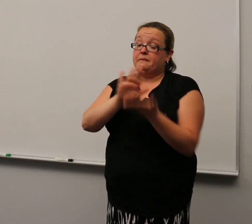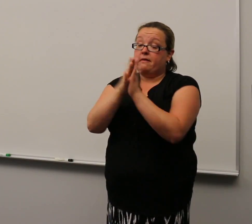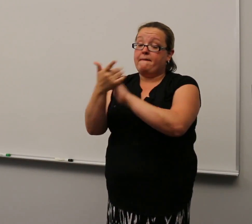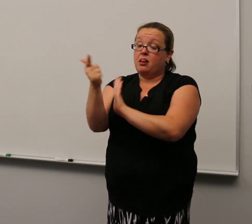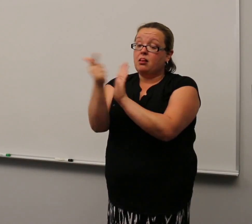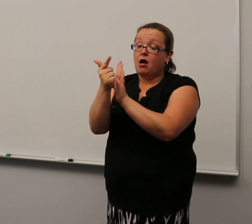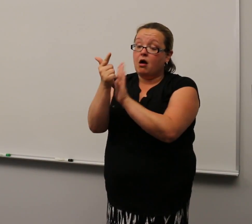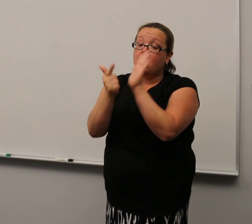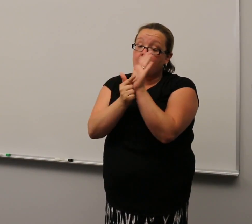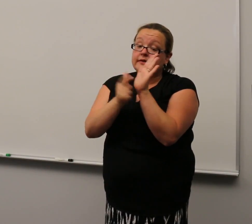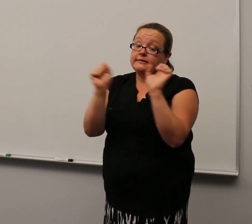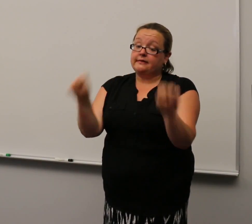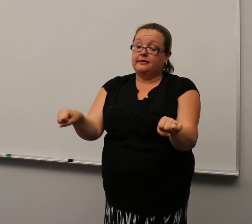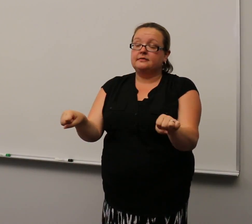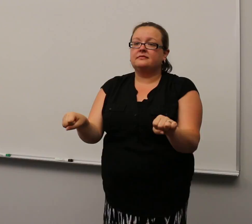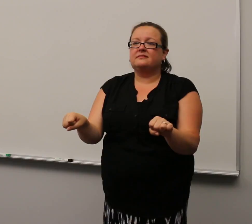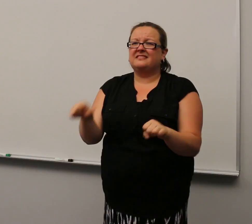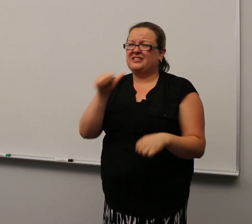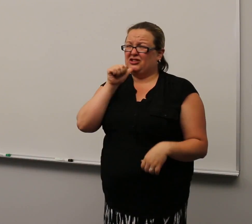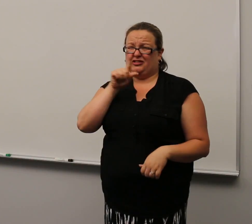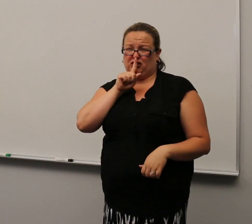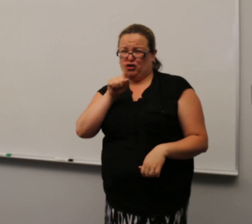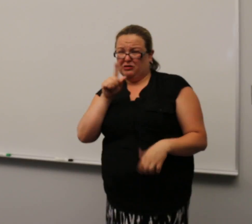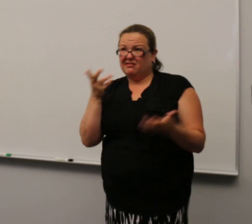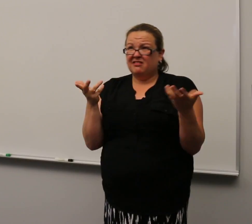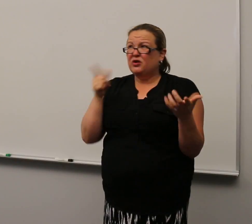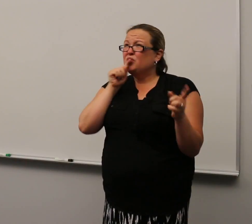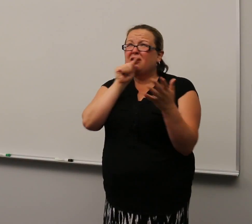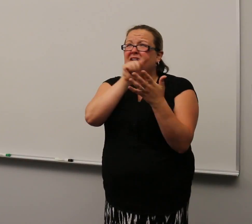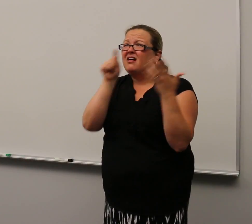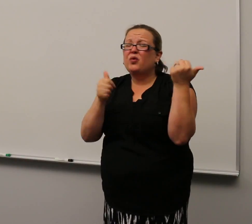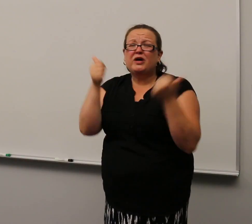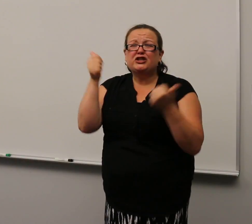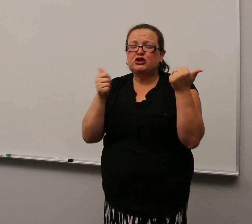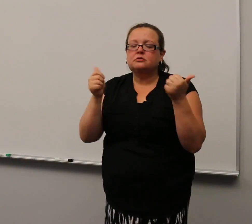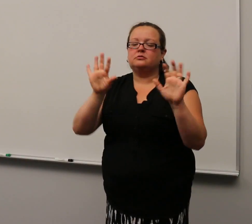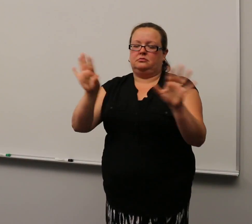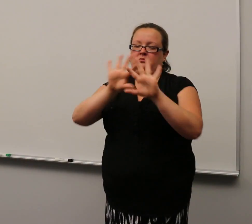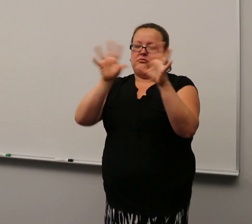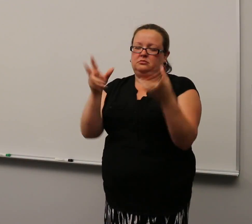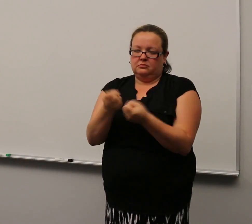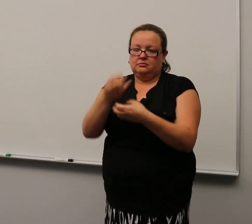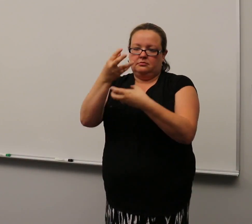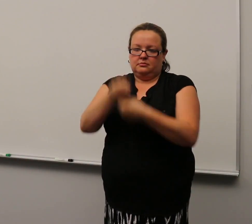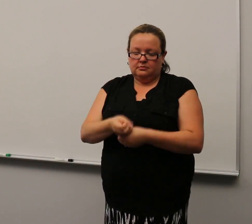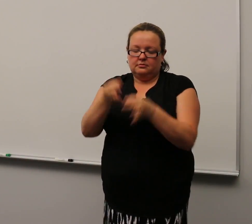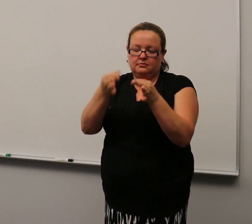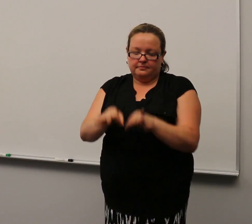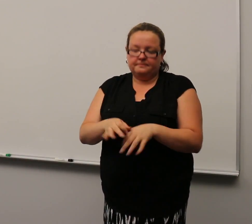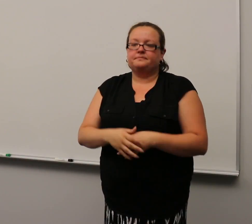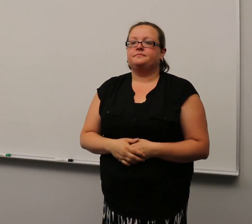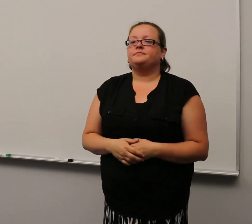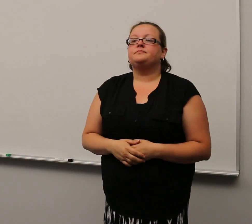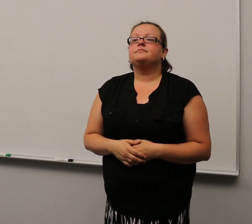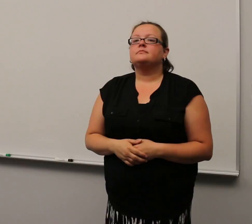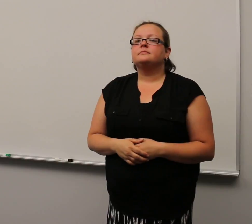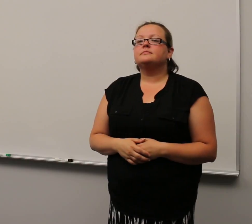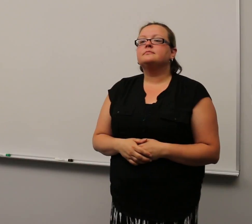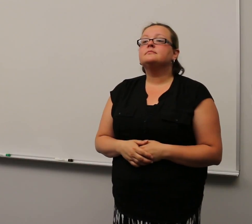Still unsure of who's who? Here's a quick overview. Federal elected representatives are called Members of Parliament,